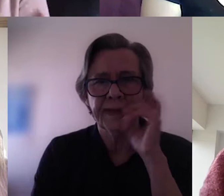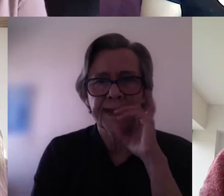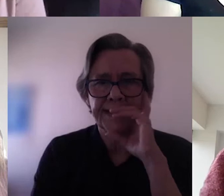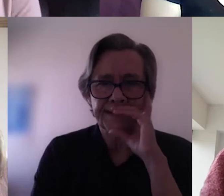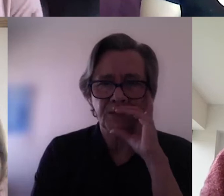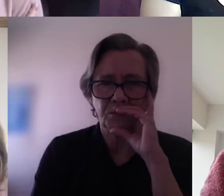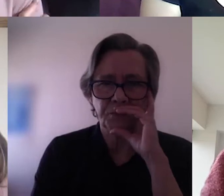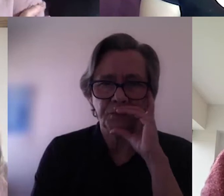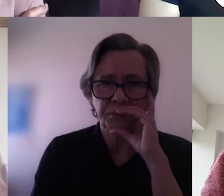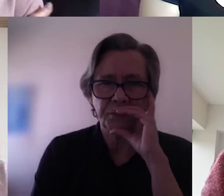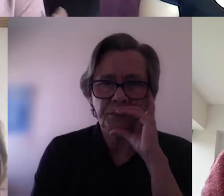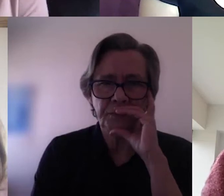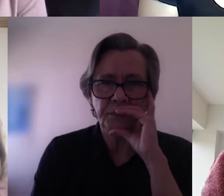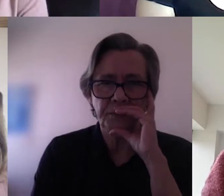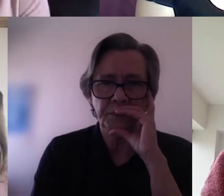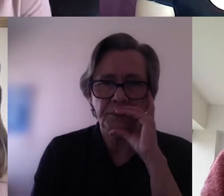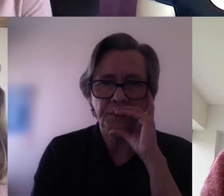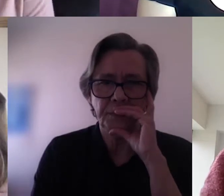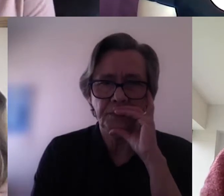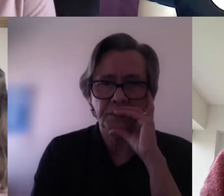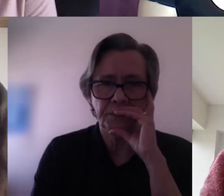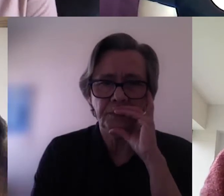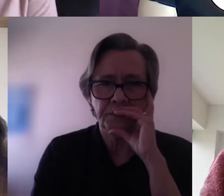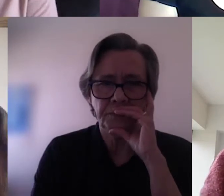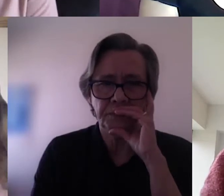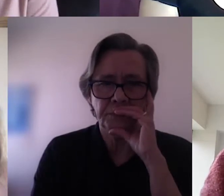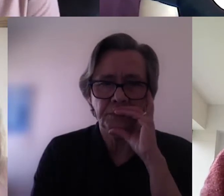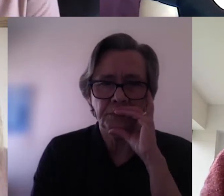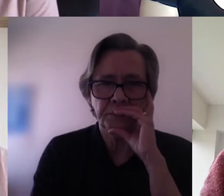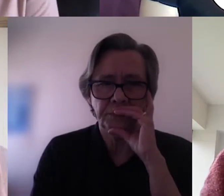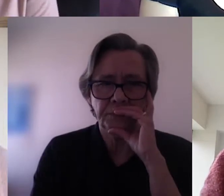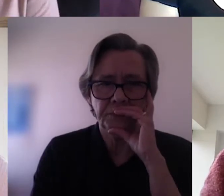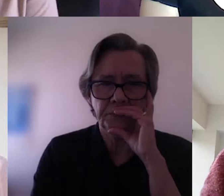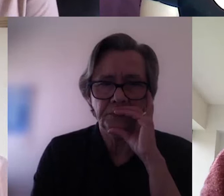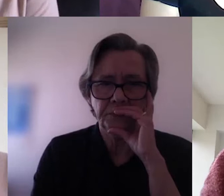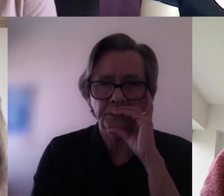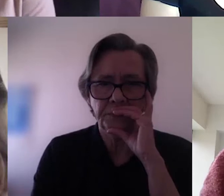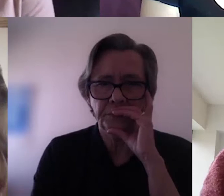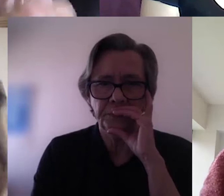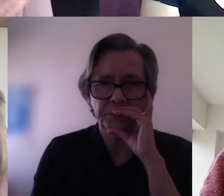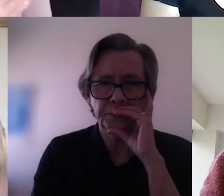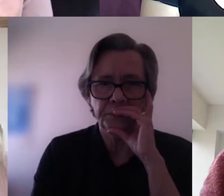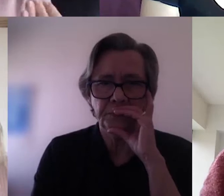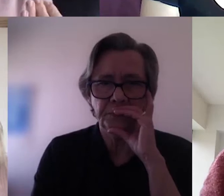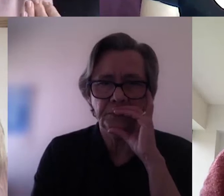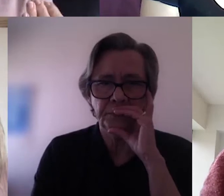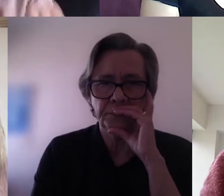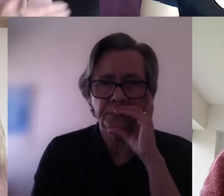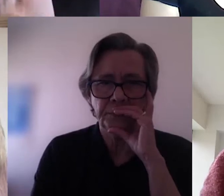that transition, looking where it's used for the person, and if they do need it to, we do need